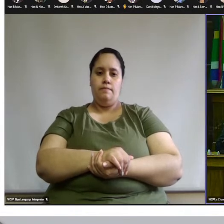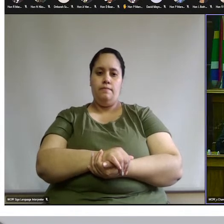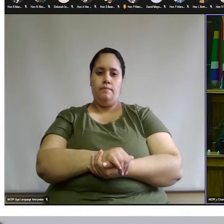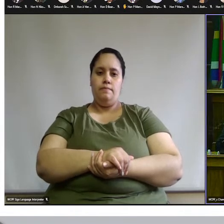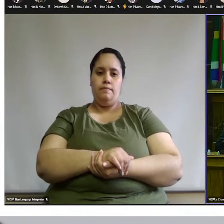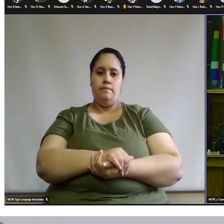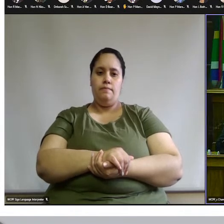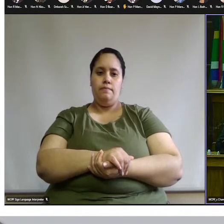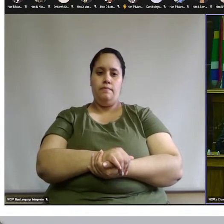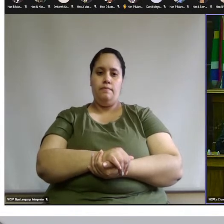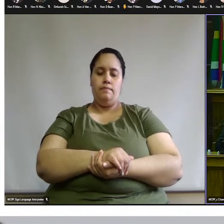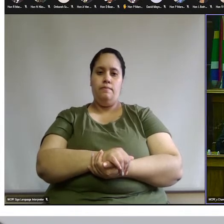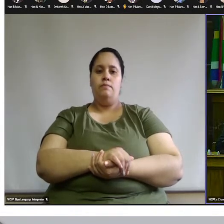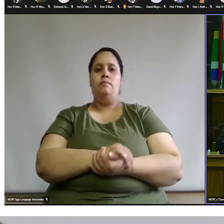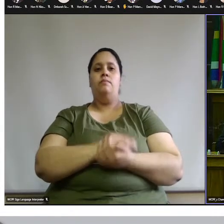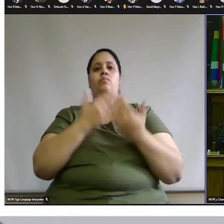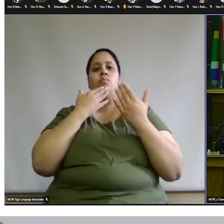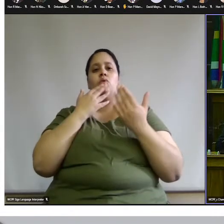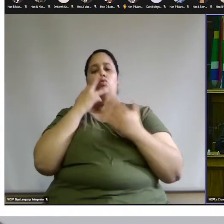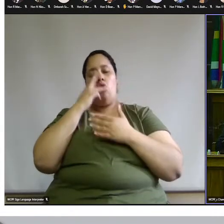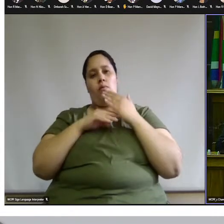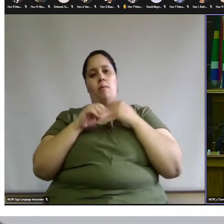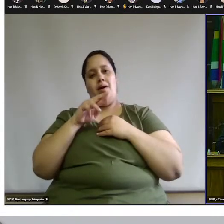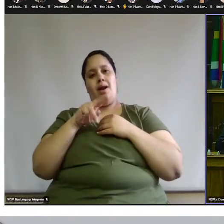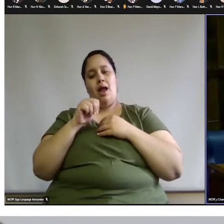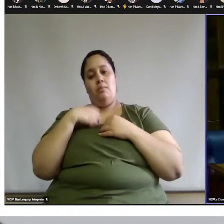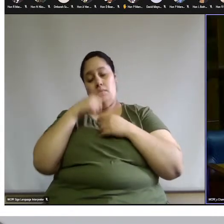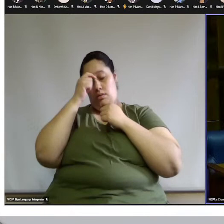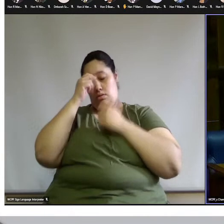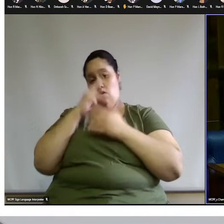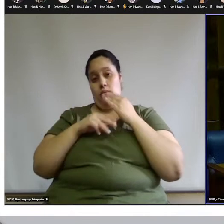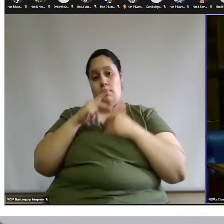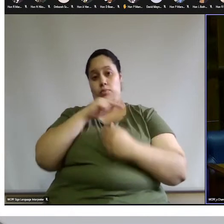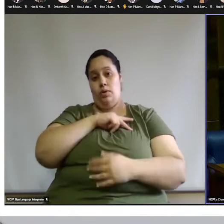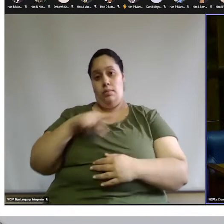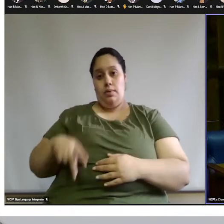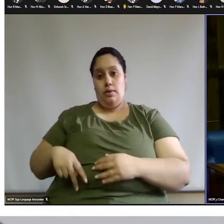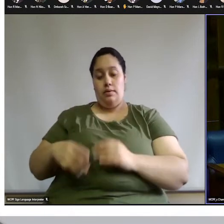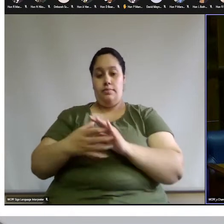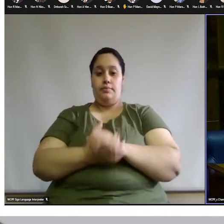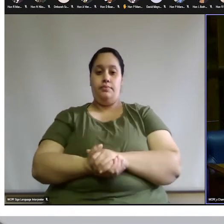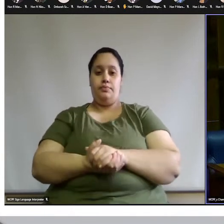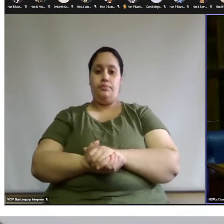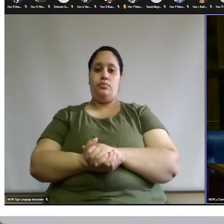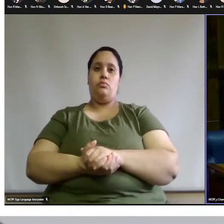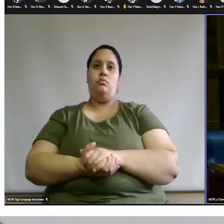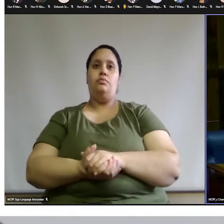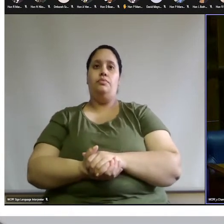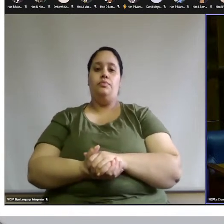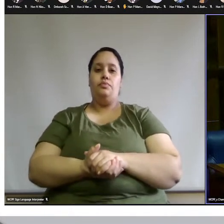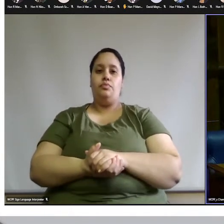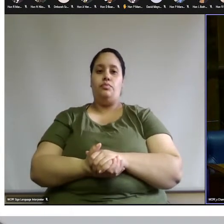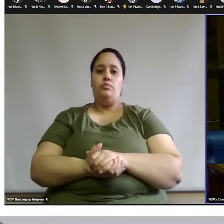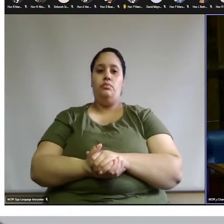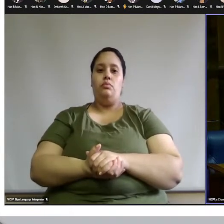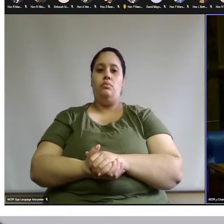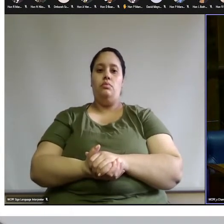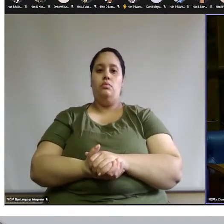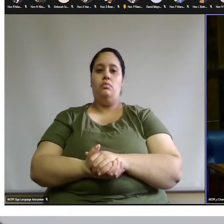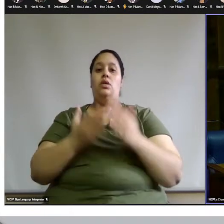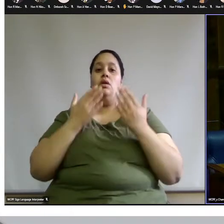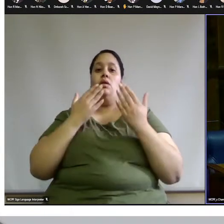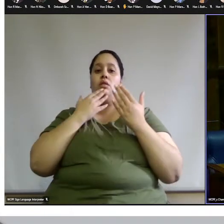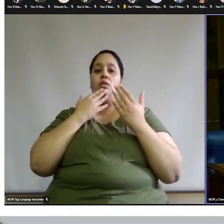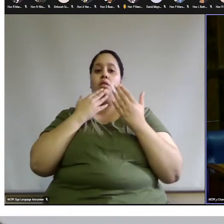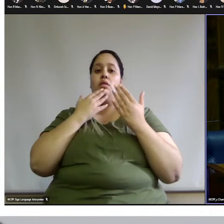Thank you, Honorable Maran. I recognize the Honorable Premier. Thank you very much, Speaker. Thank you very much for the follow-up, Honorable Member.